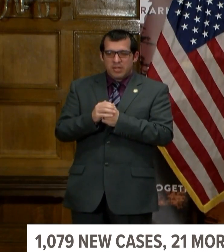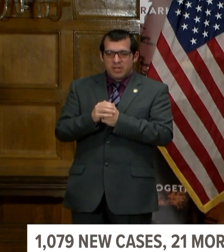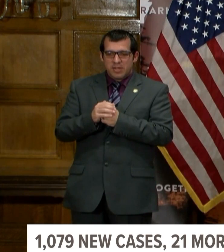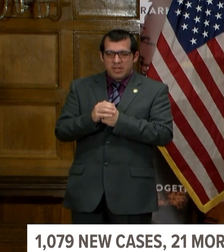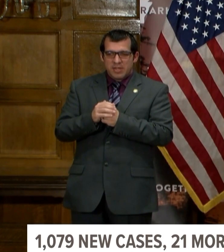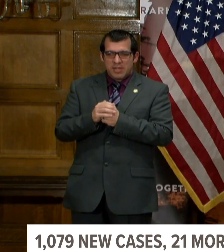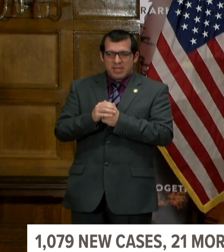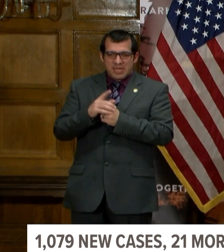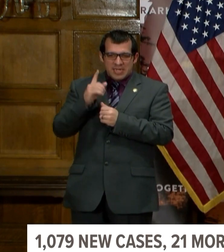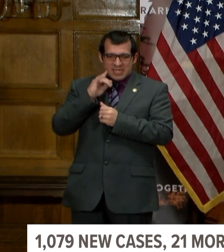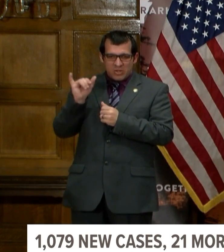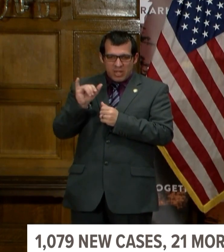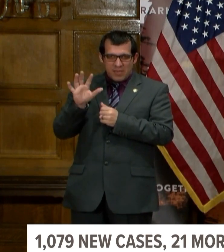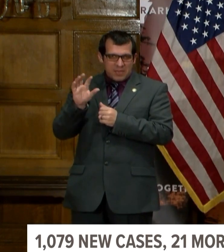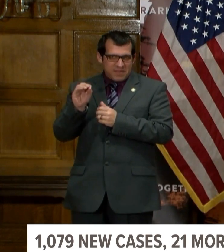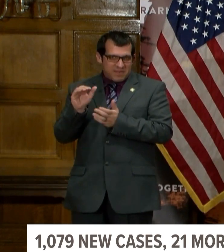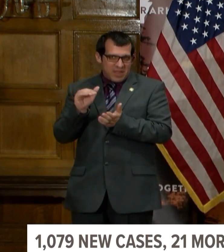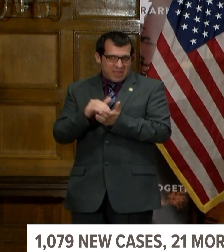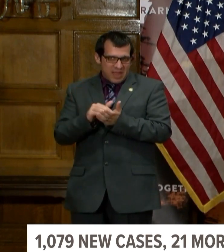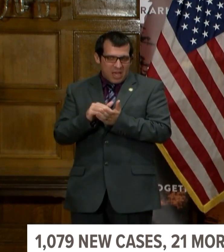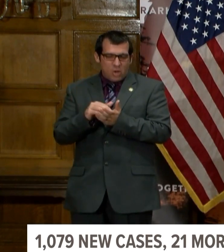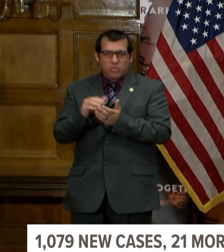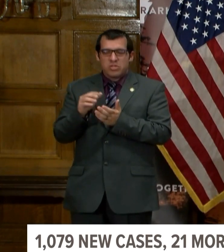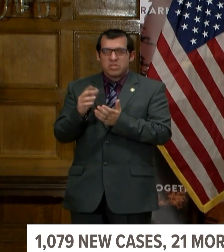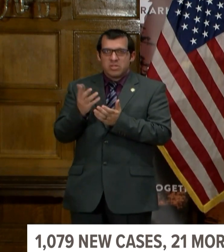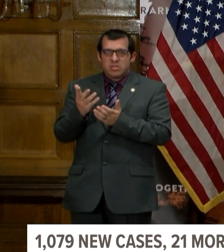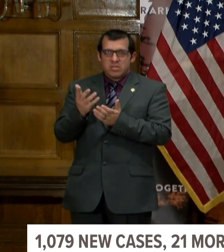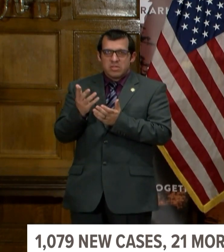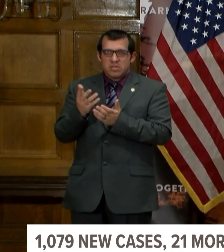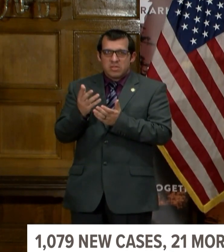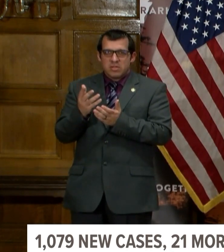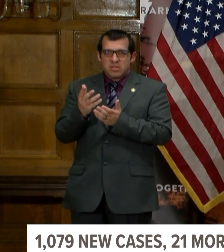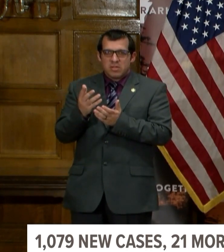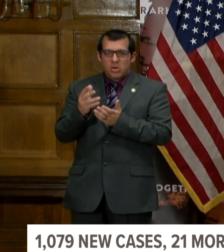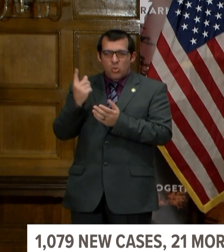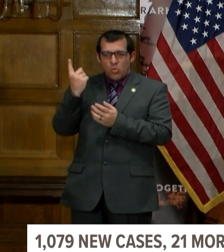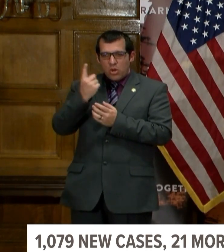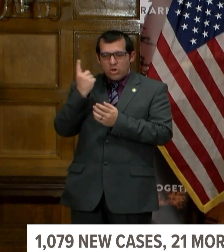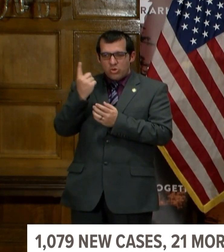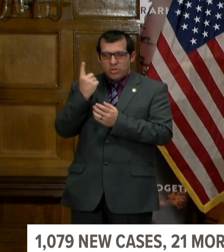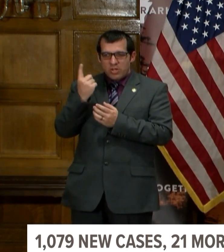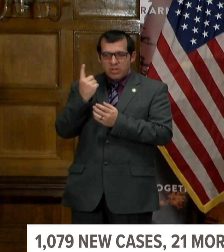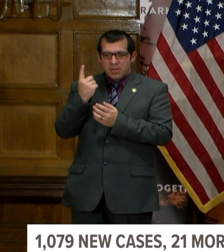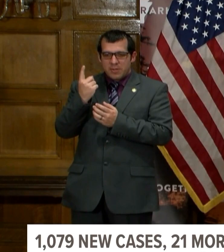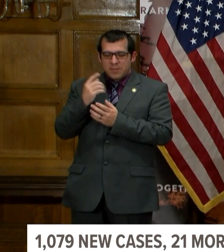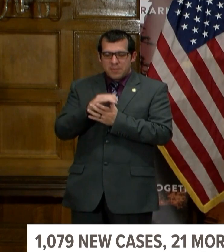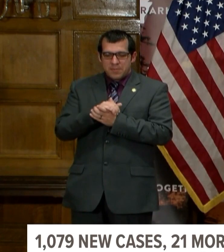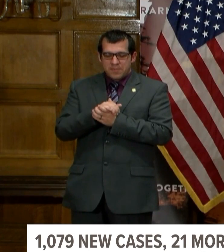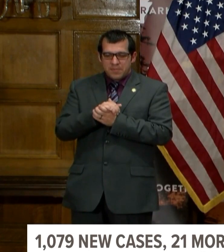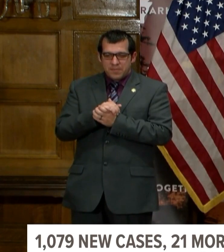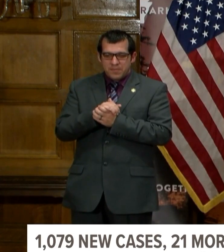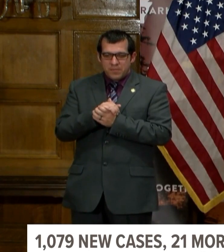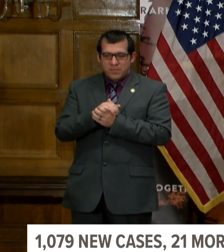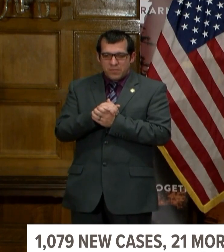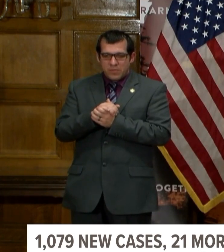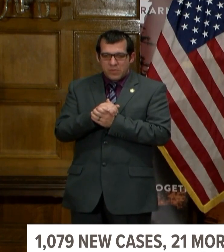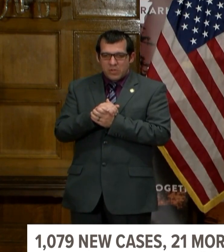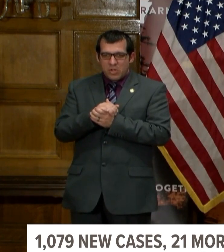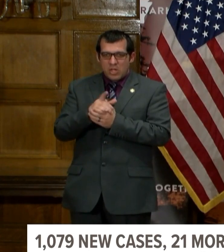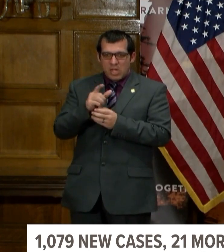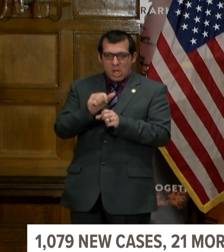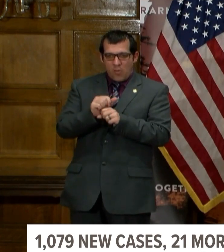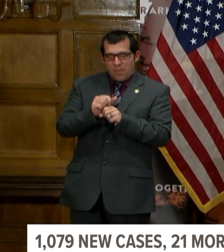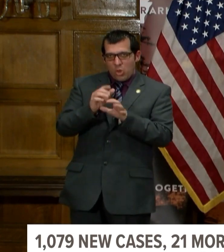it sounds like that's going to be about 50,000. And but I was also just wondering, logistically, are the employees